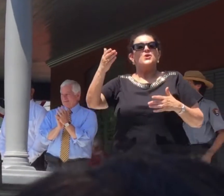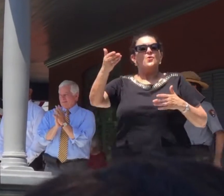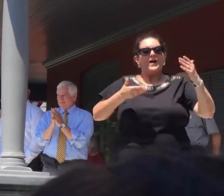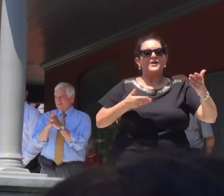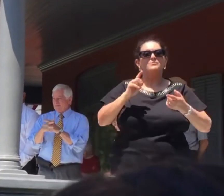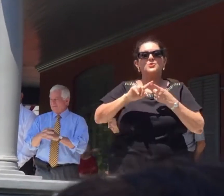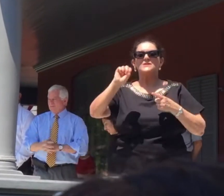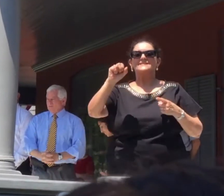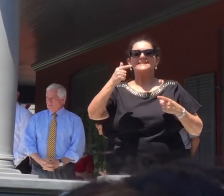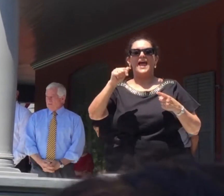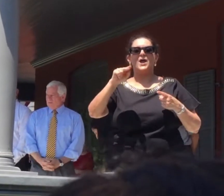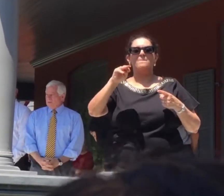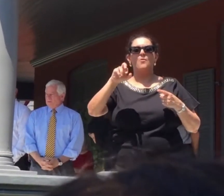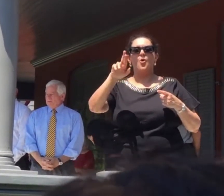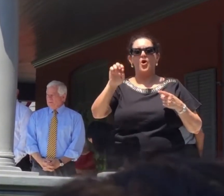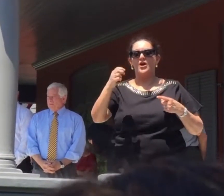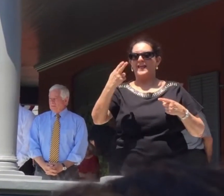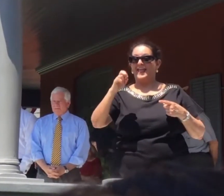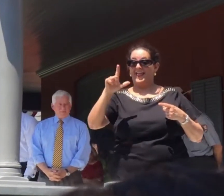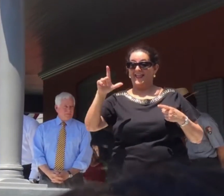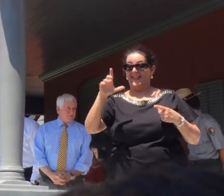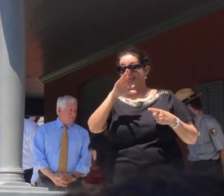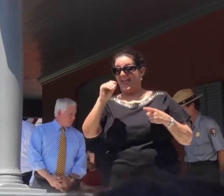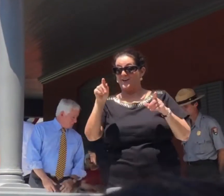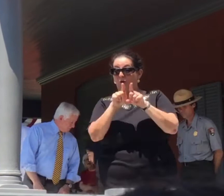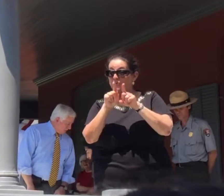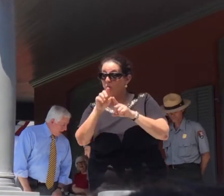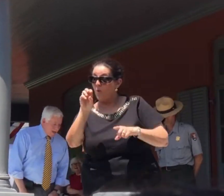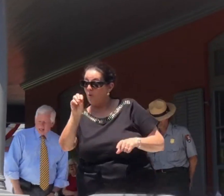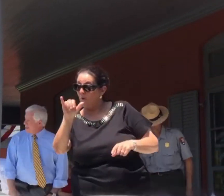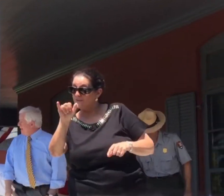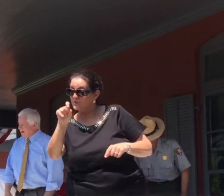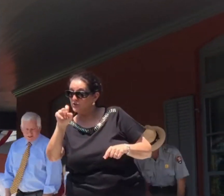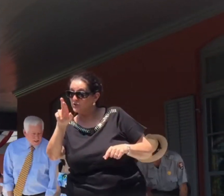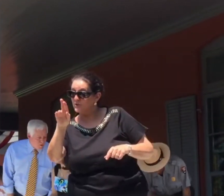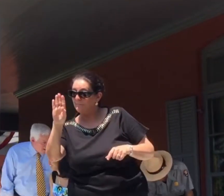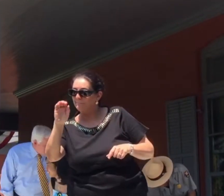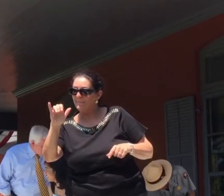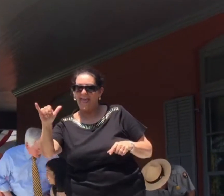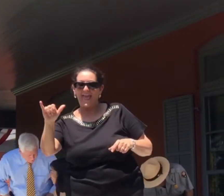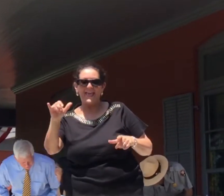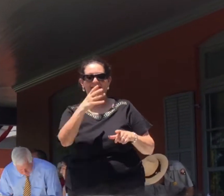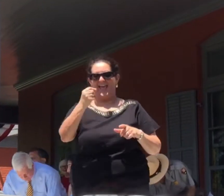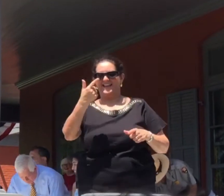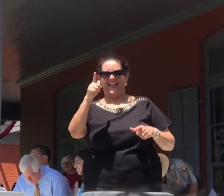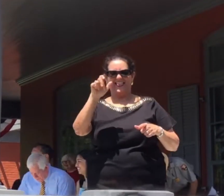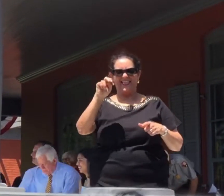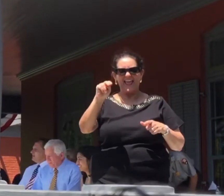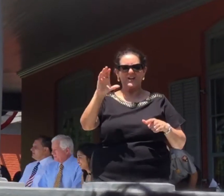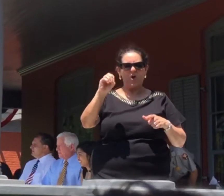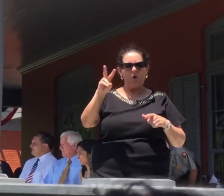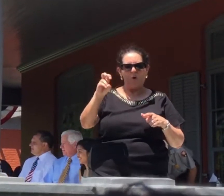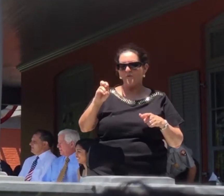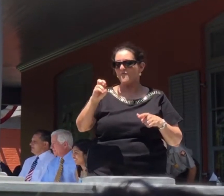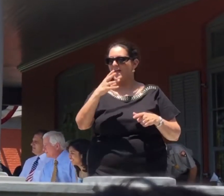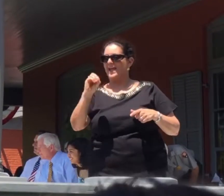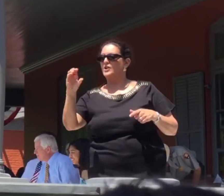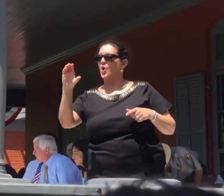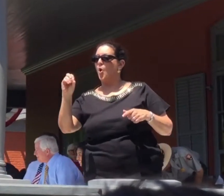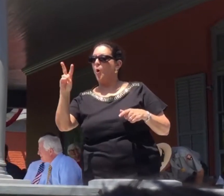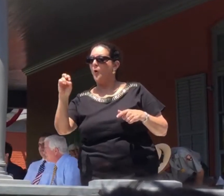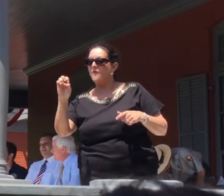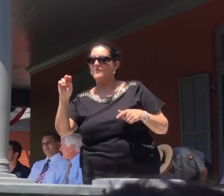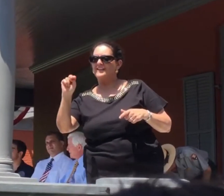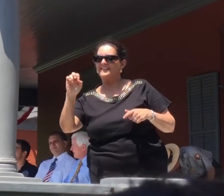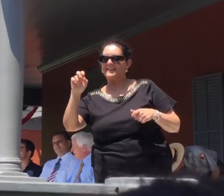Welcome to Sagamore Hill and indeed to Oyster Bay and to Glen Cove and Cove Neck. It